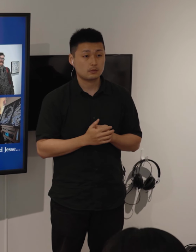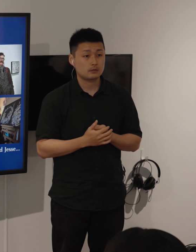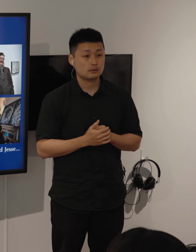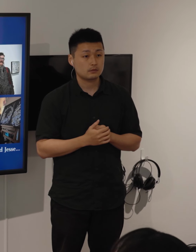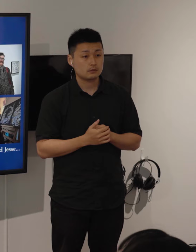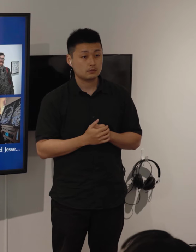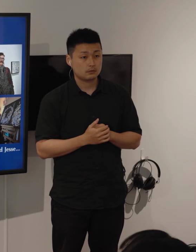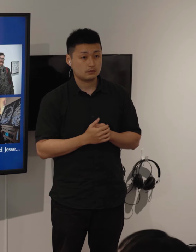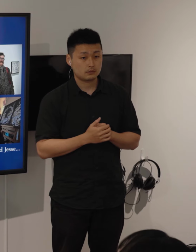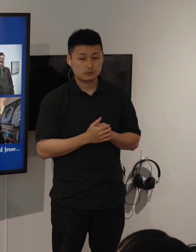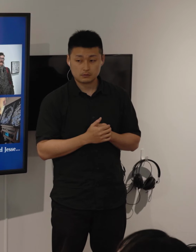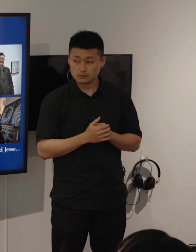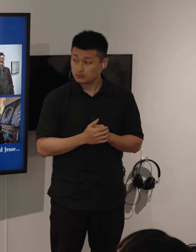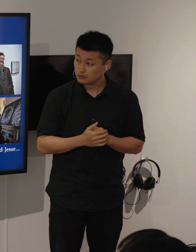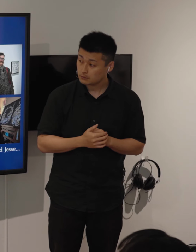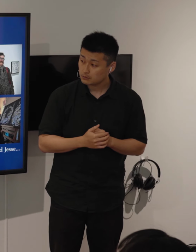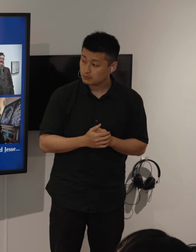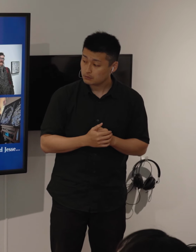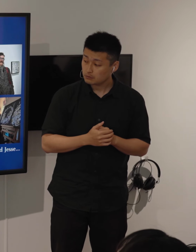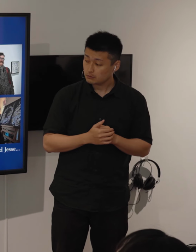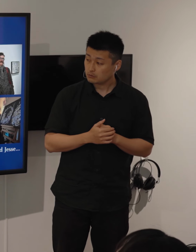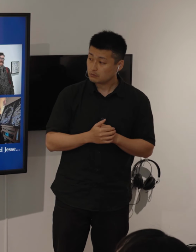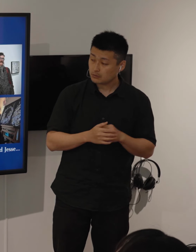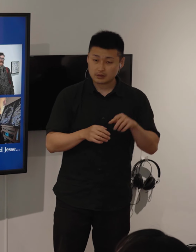like having his photo taken.